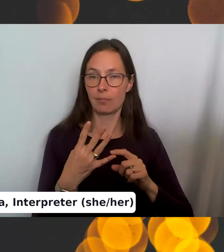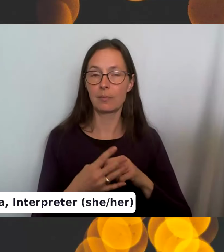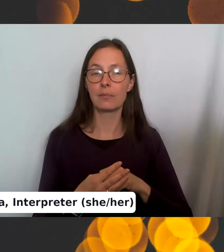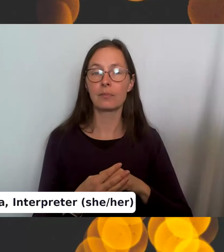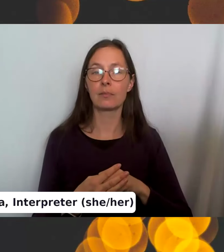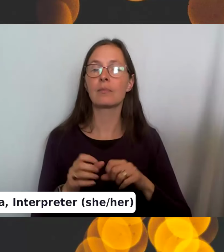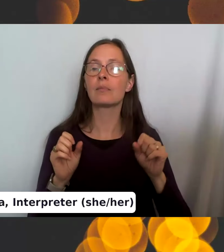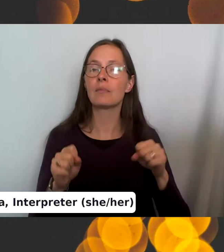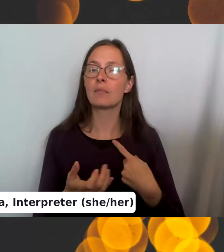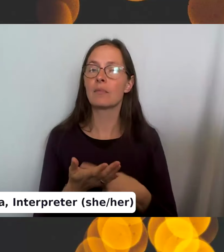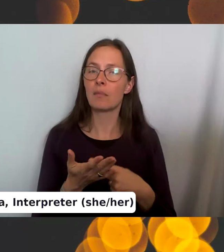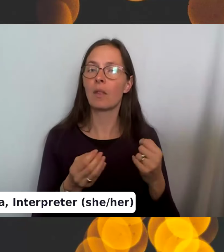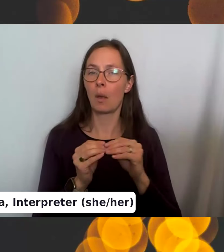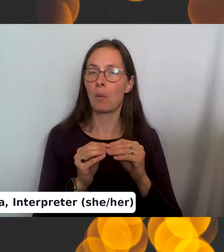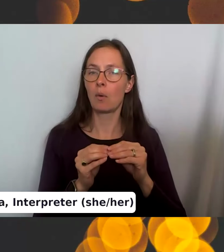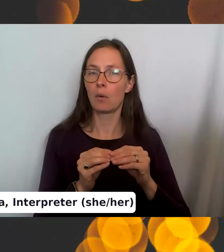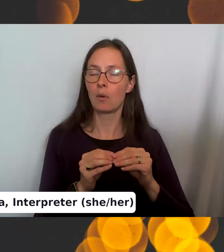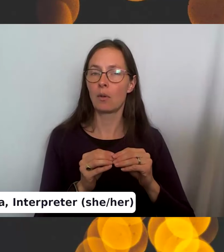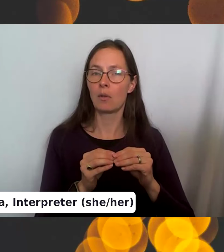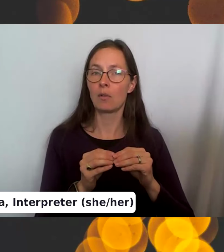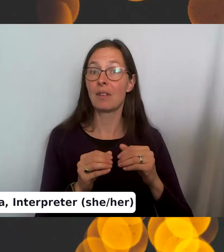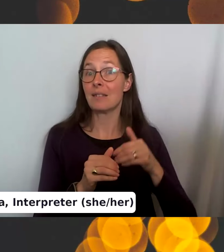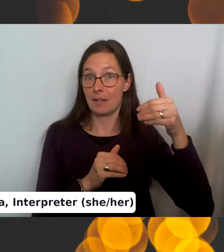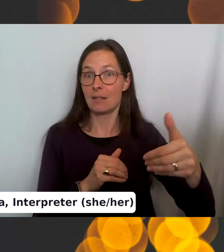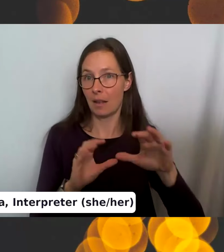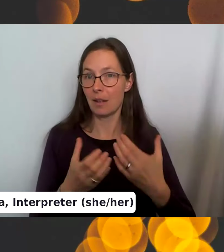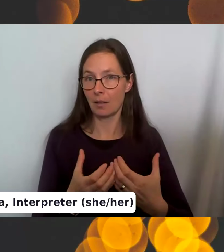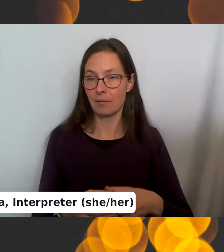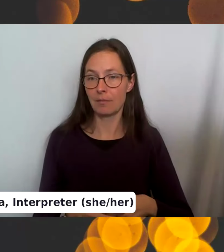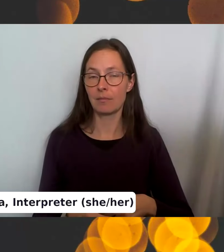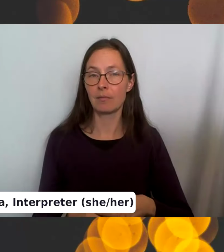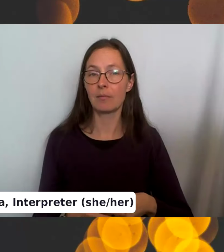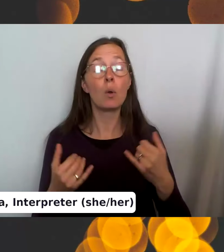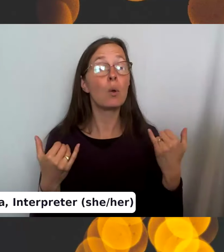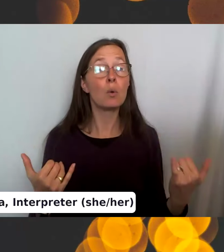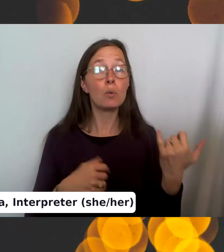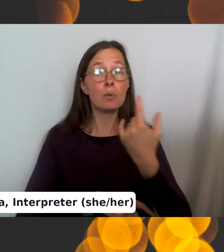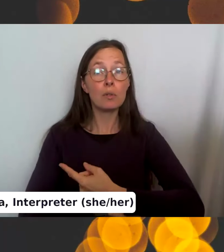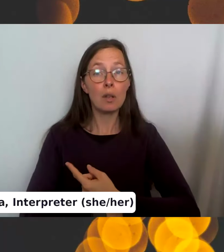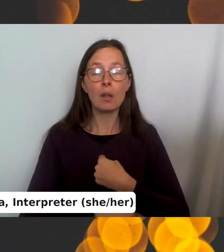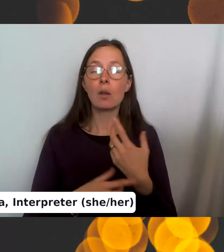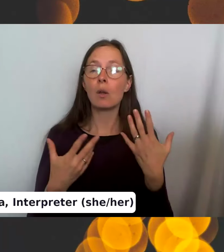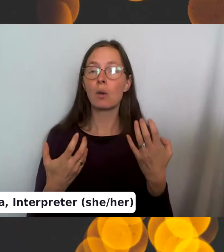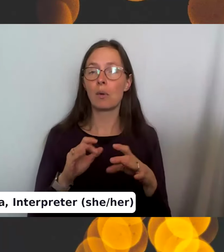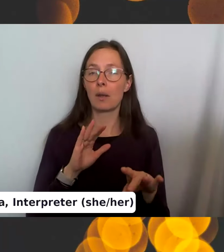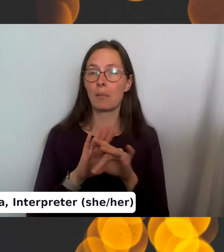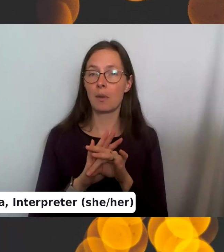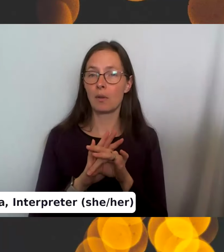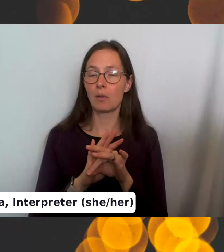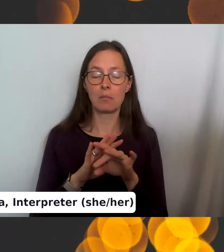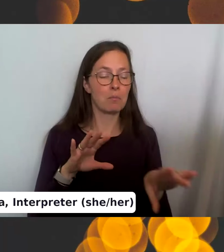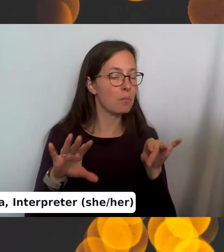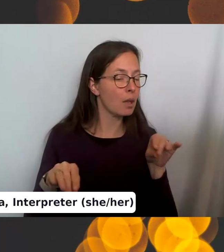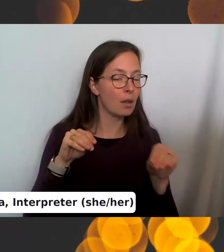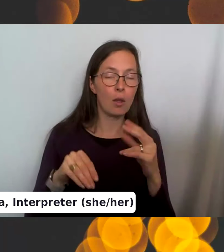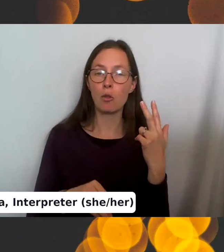And we'll get into those more next time. But today, I want to pick 3 cards